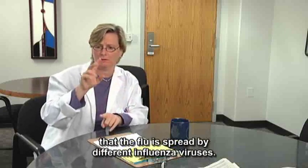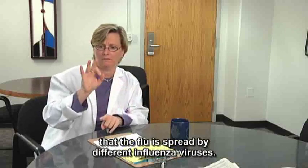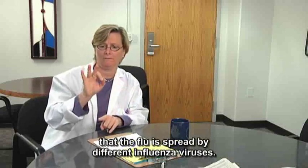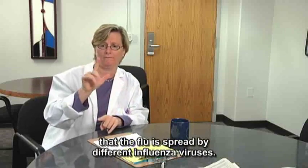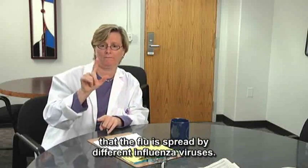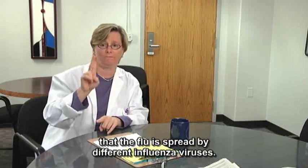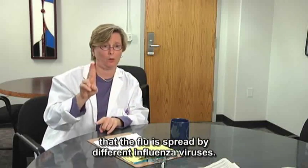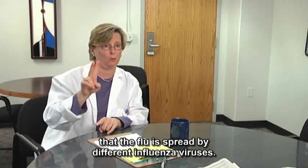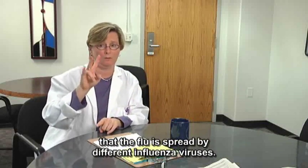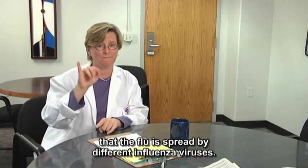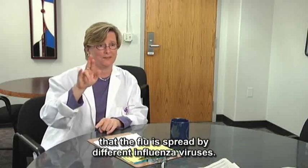influenza viruses.